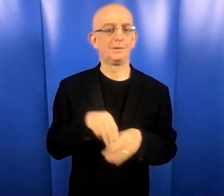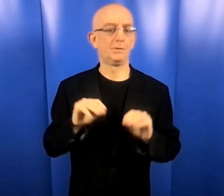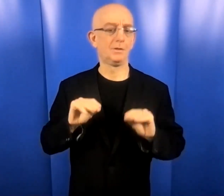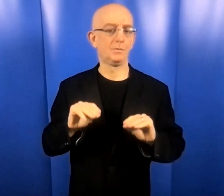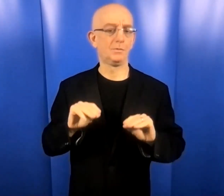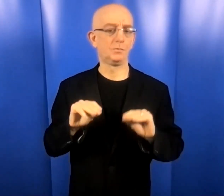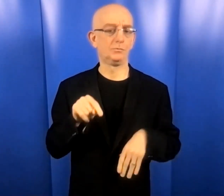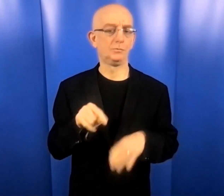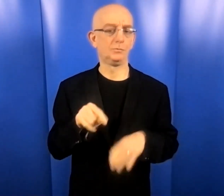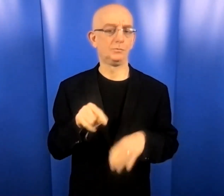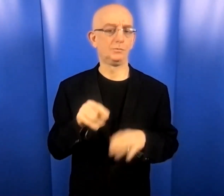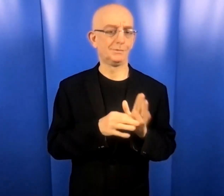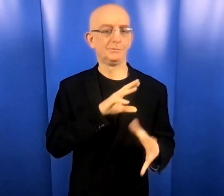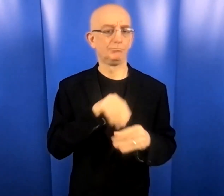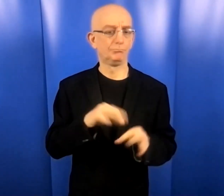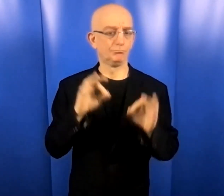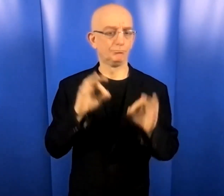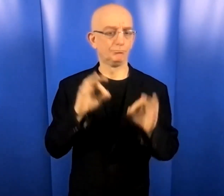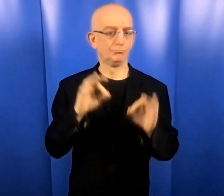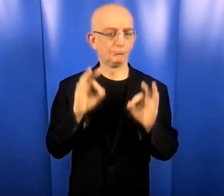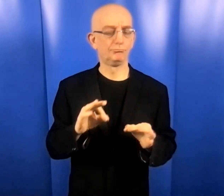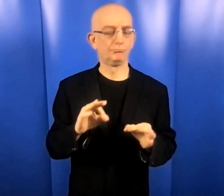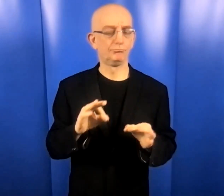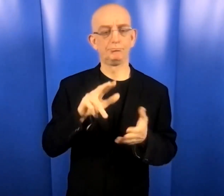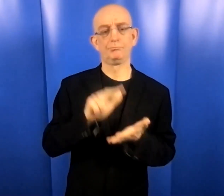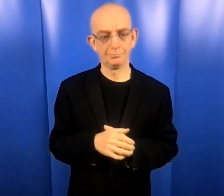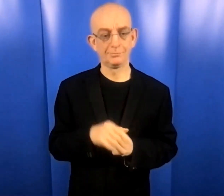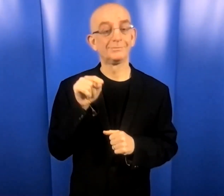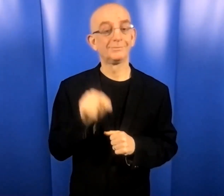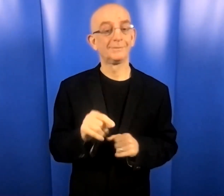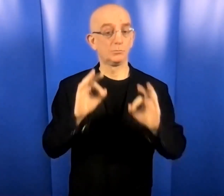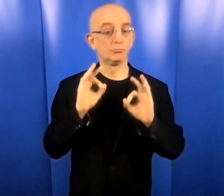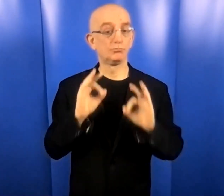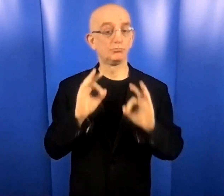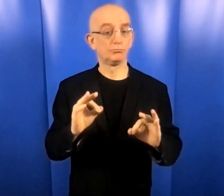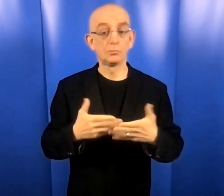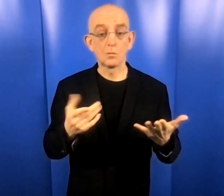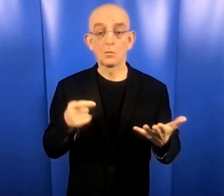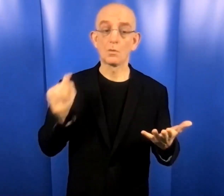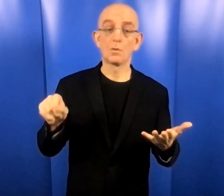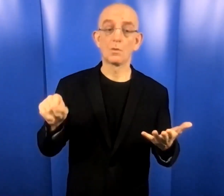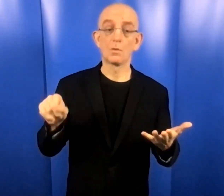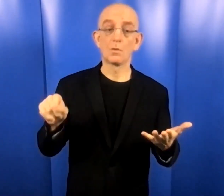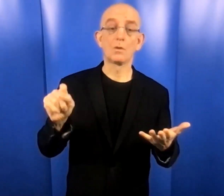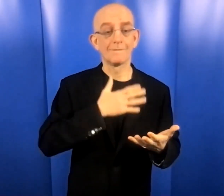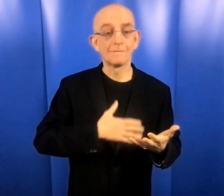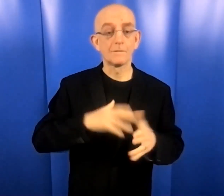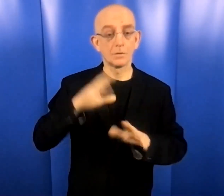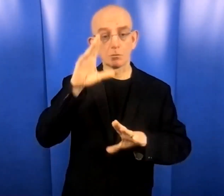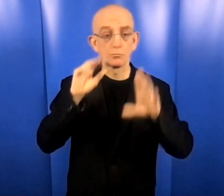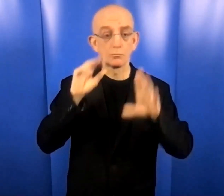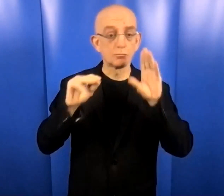is ratified, so that any disability learner can join any